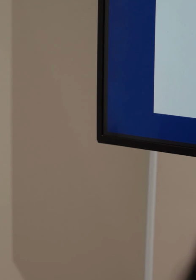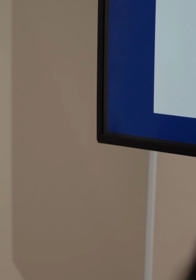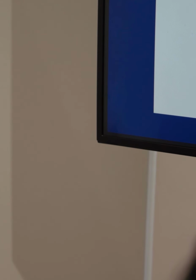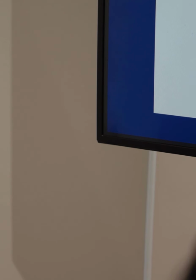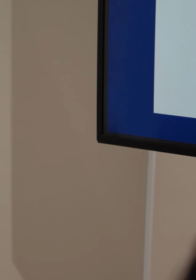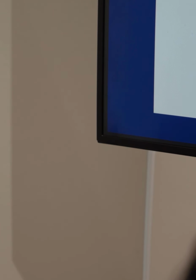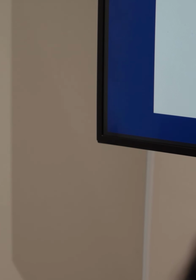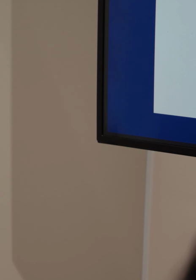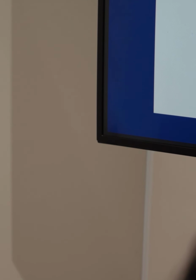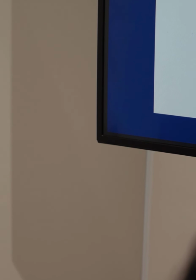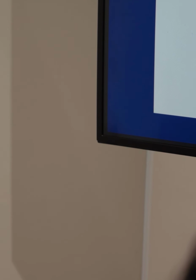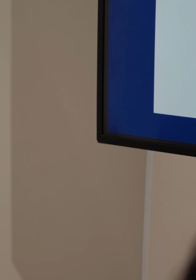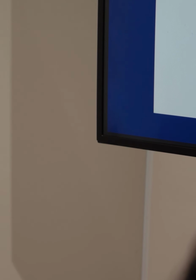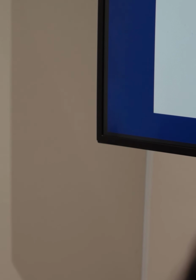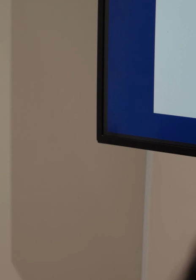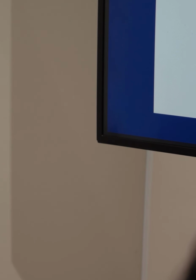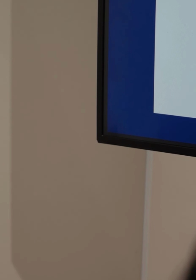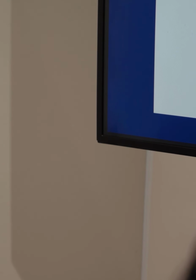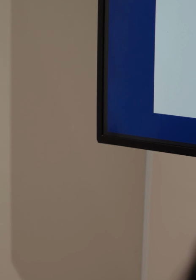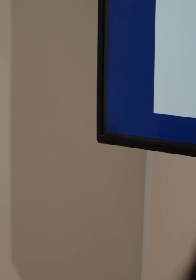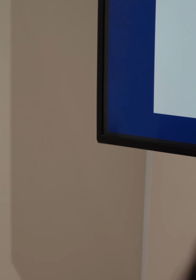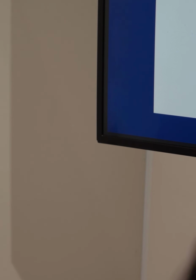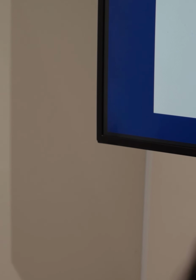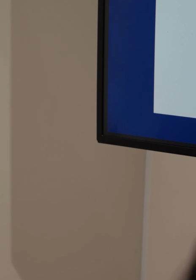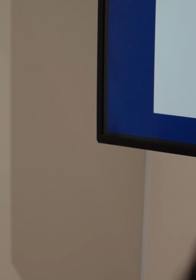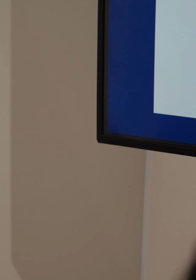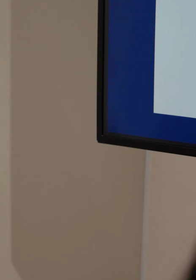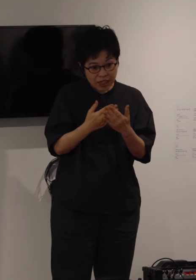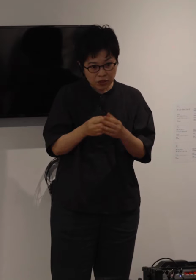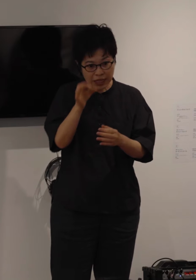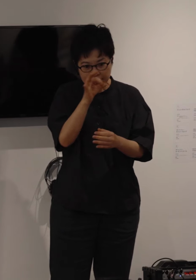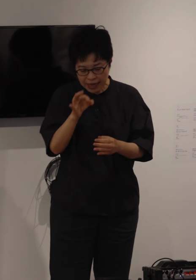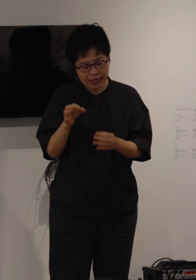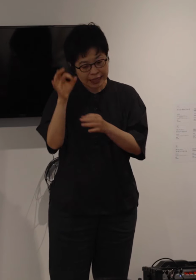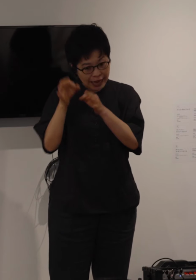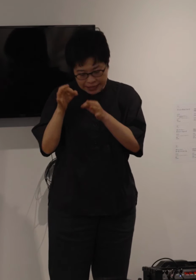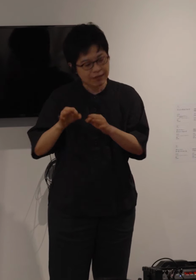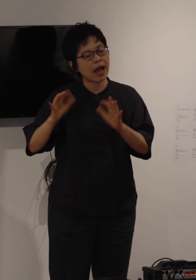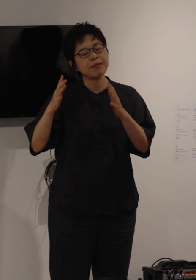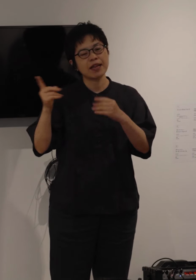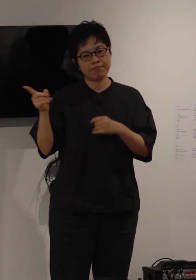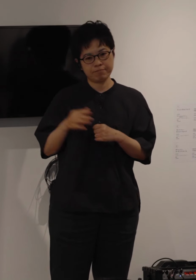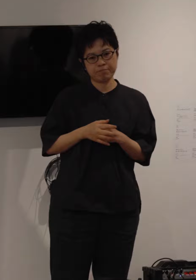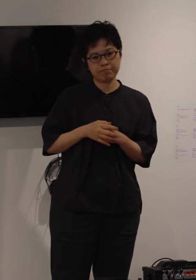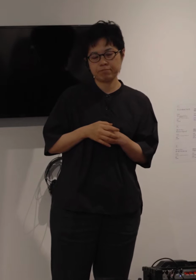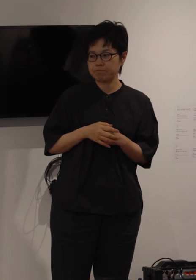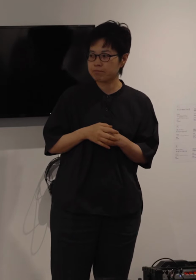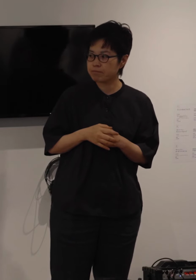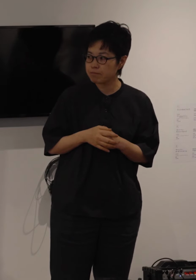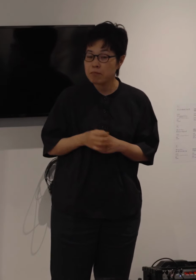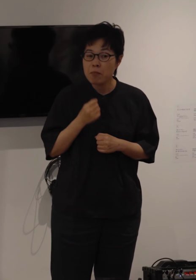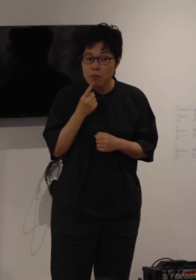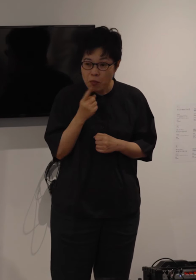to sociologists. The artwork has limited artistic merit." And another article said, "Come and meet the